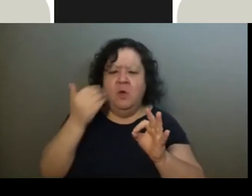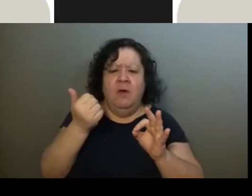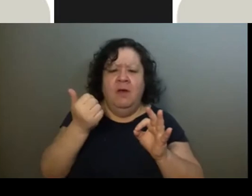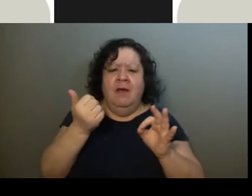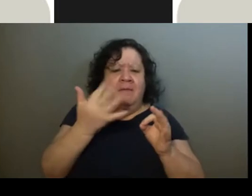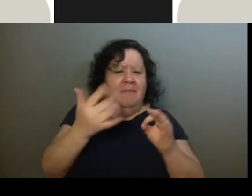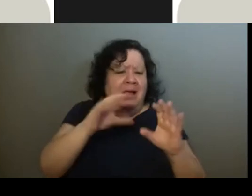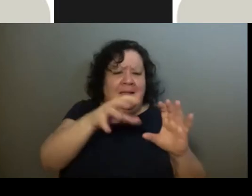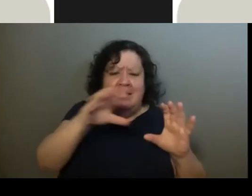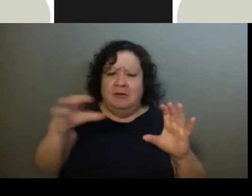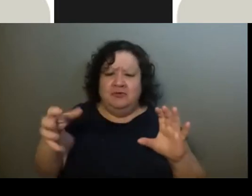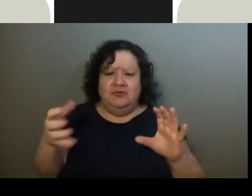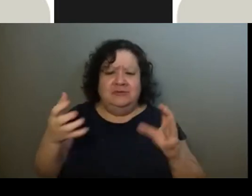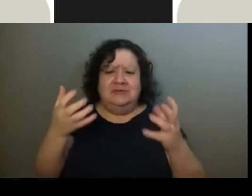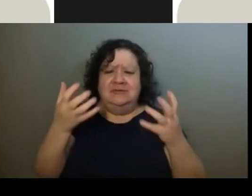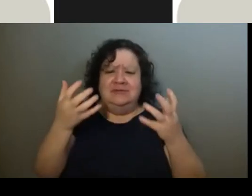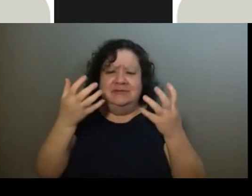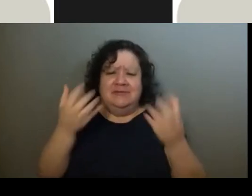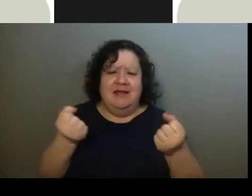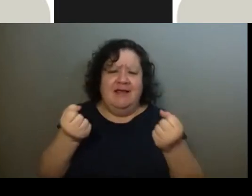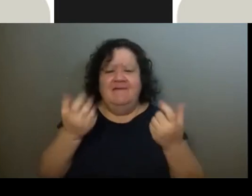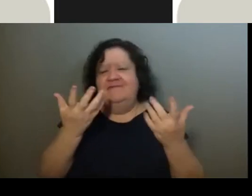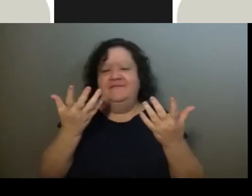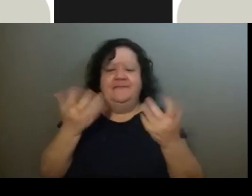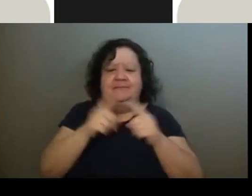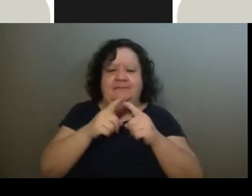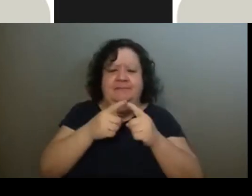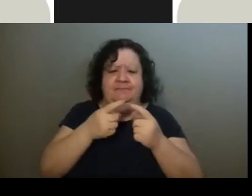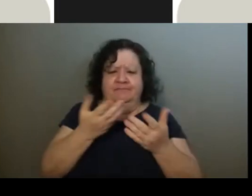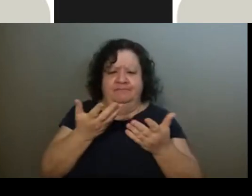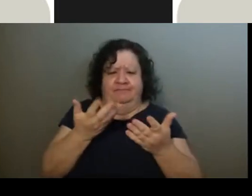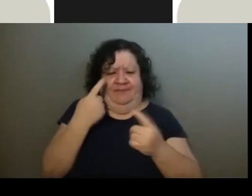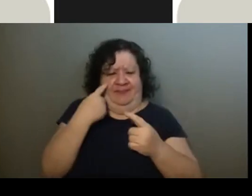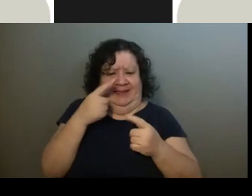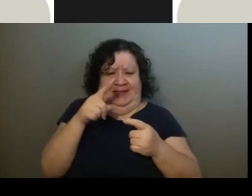the lack of awareness raising campaigns and so on, the work with the communities.